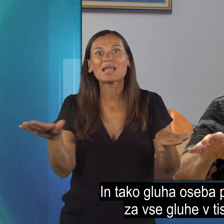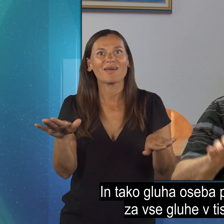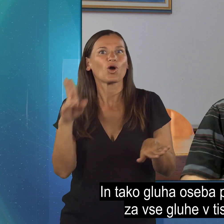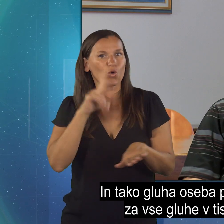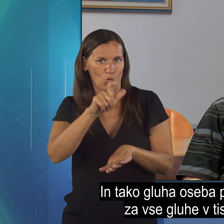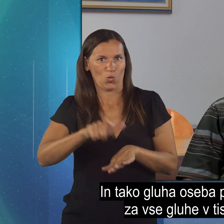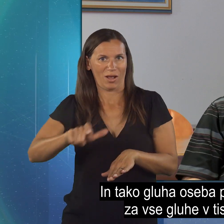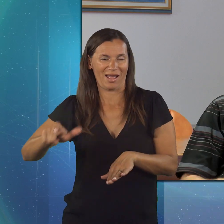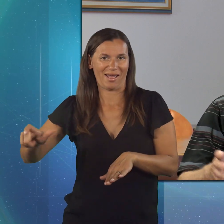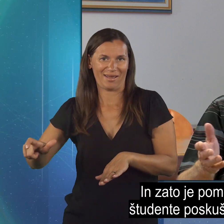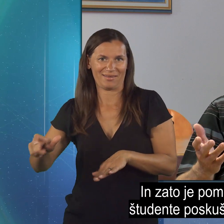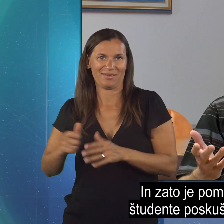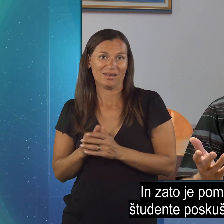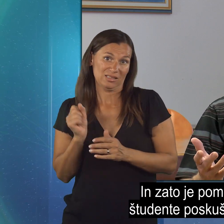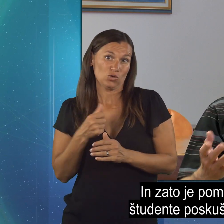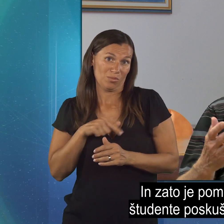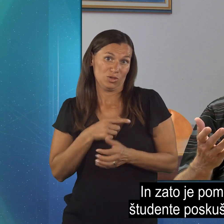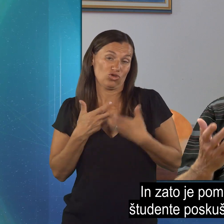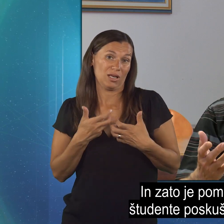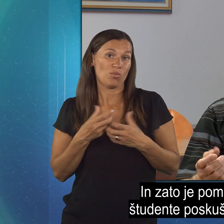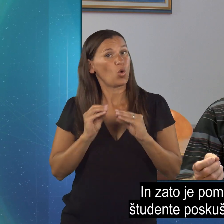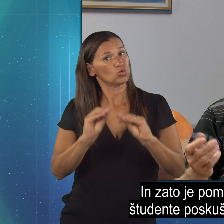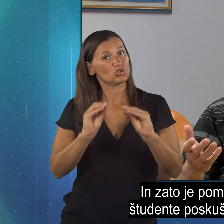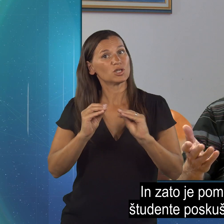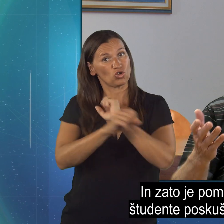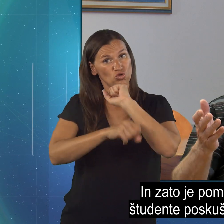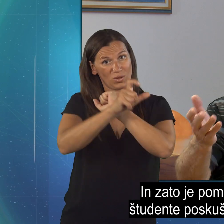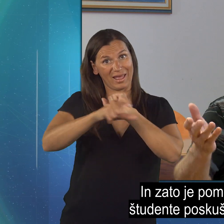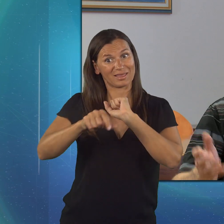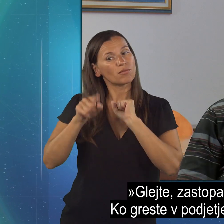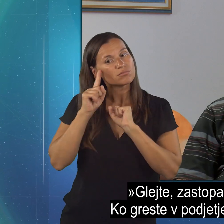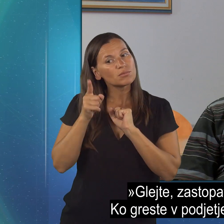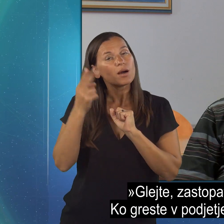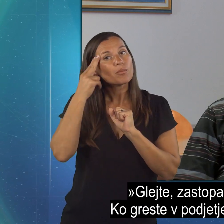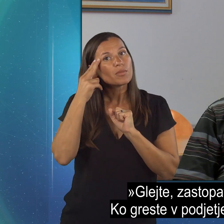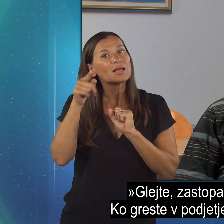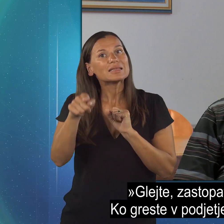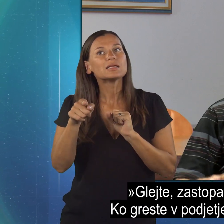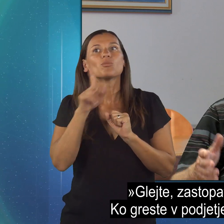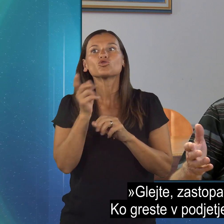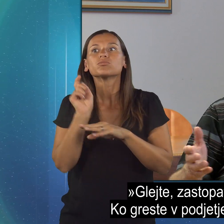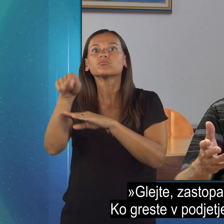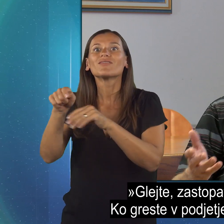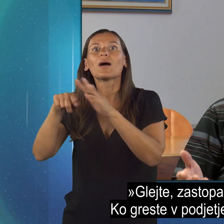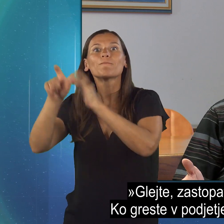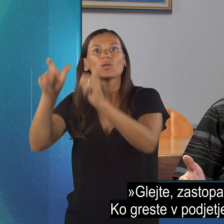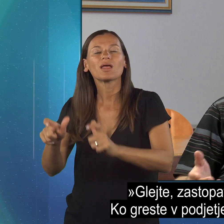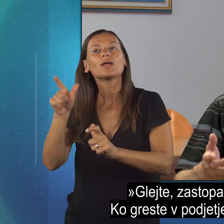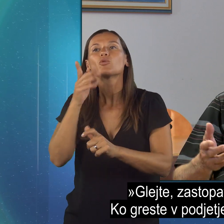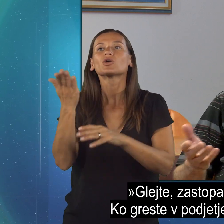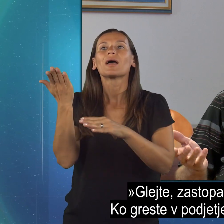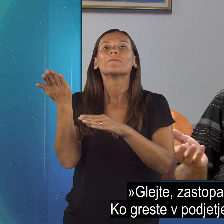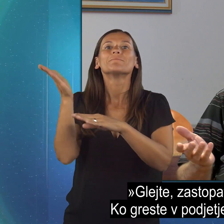people in that business. And so it's important, we try to teach our students that, look, you are representing all deaf people. When you go out into the